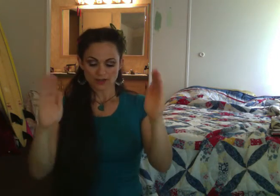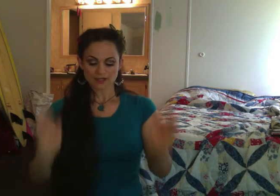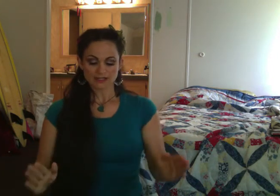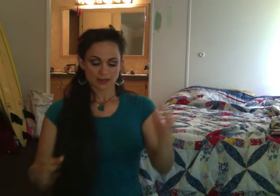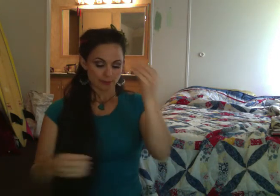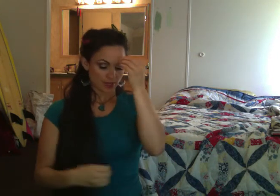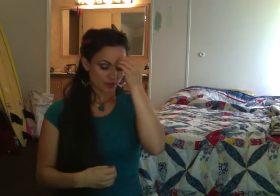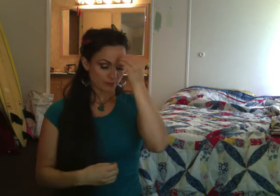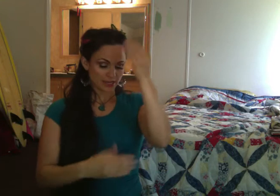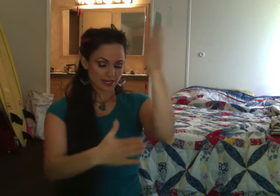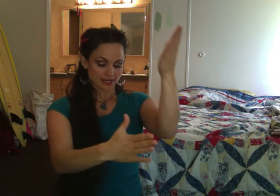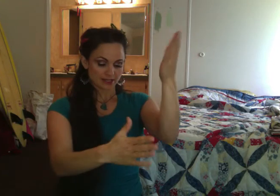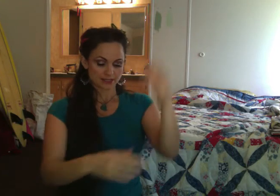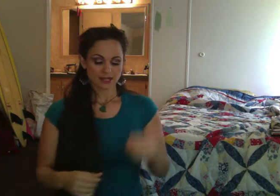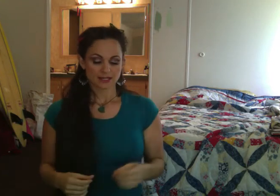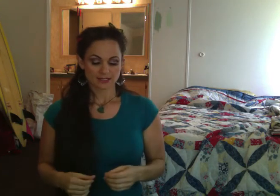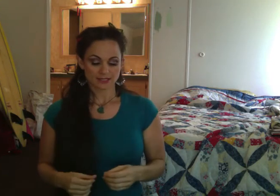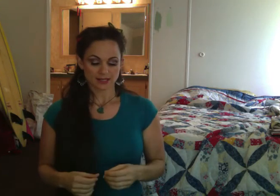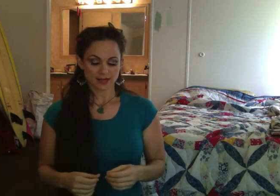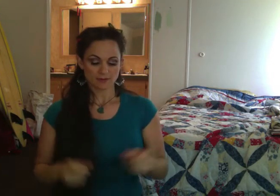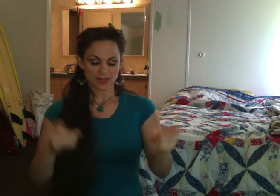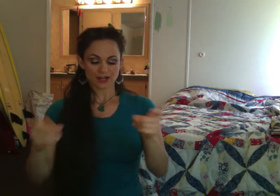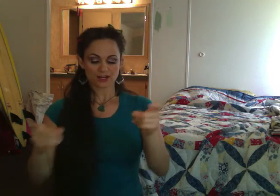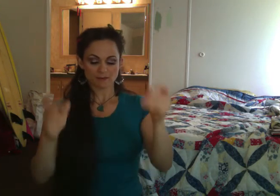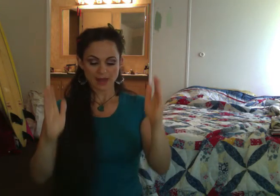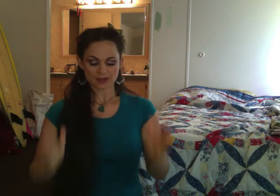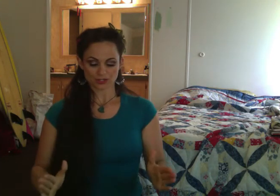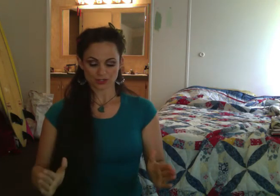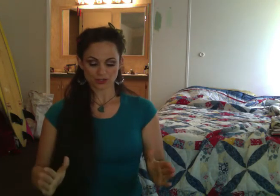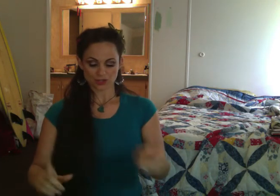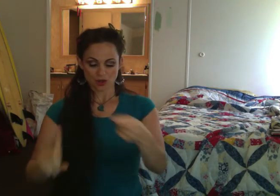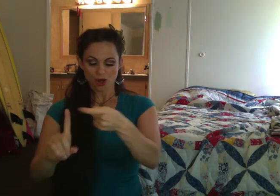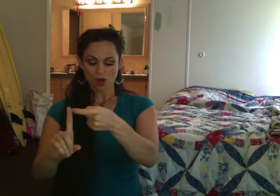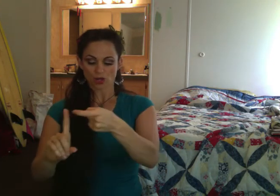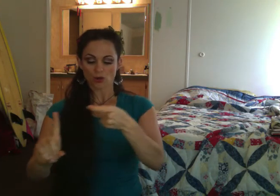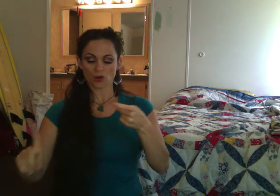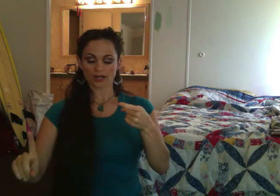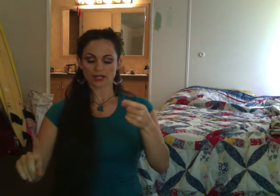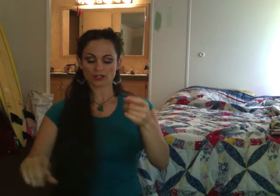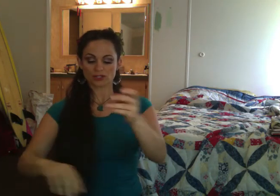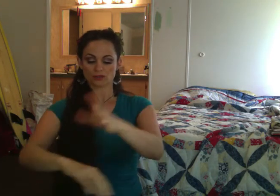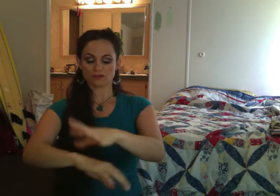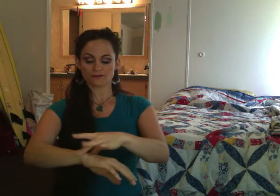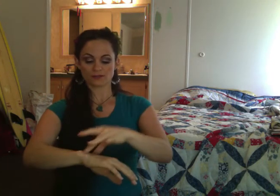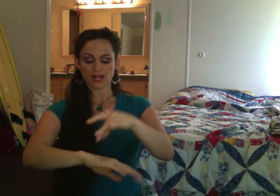Servants, be obedient to them that are your masters, according to the